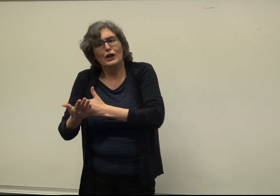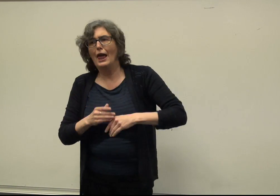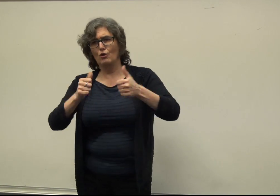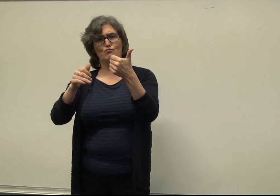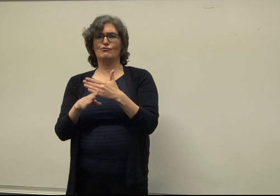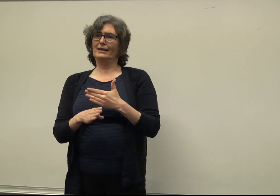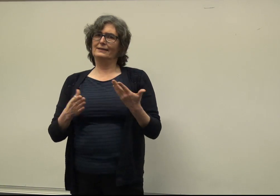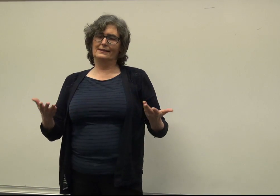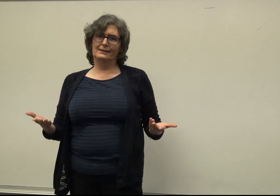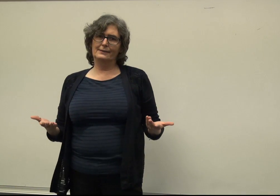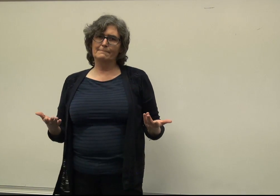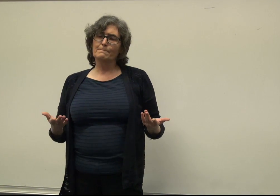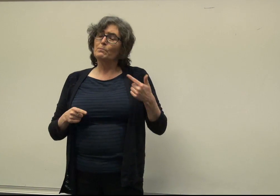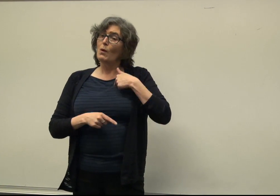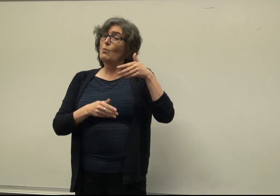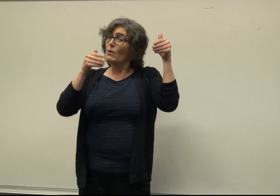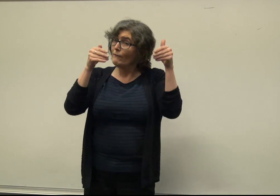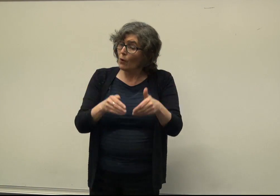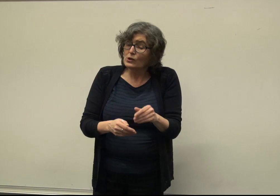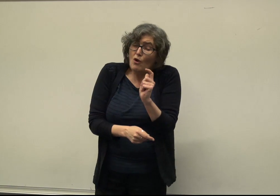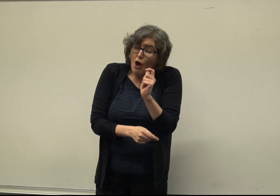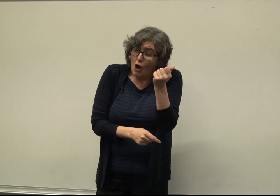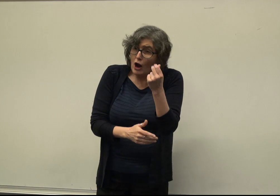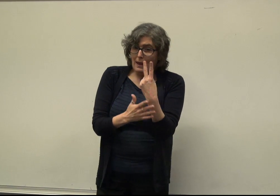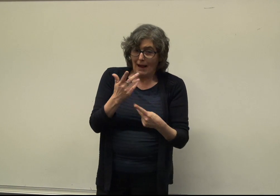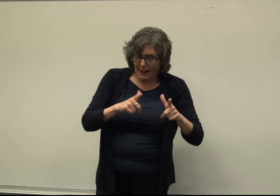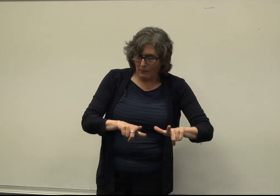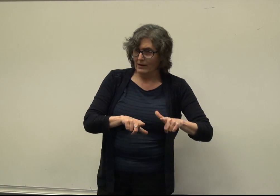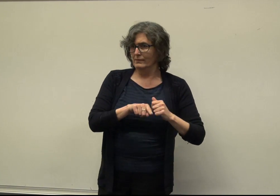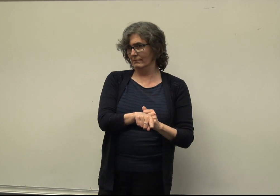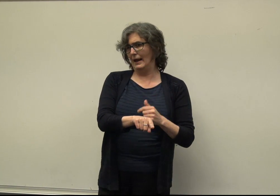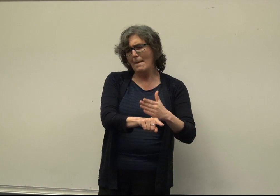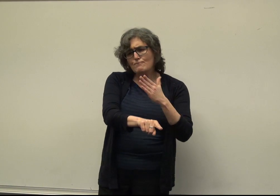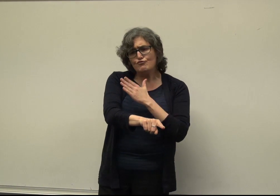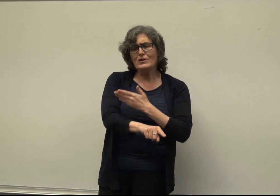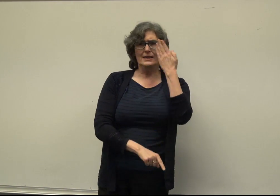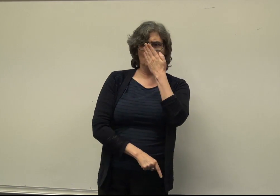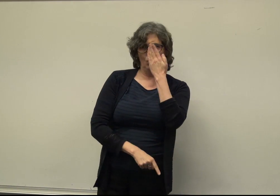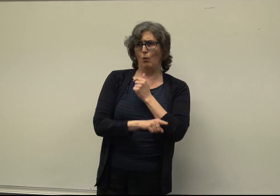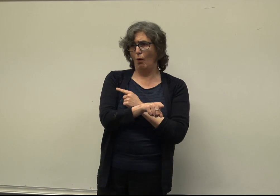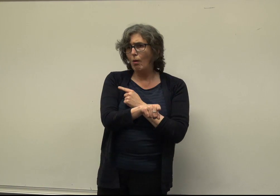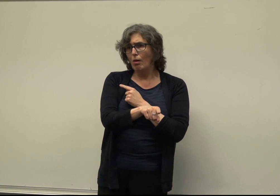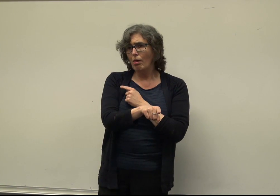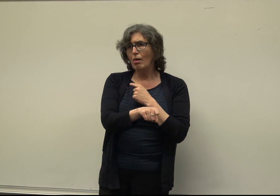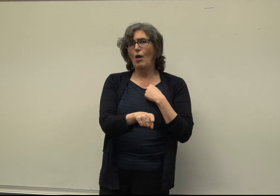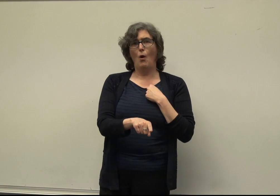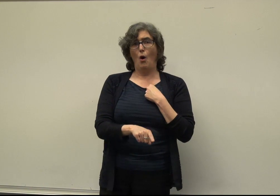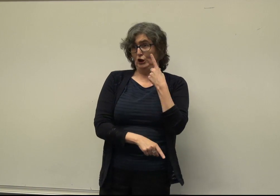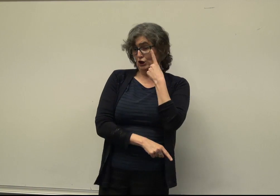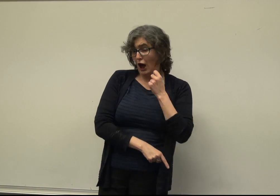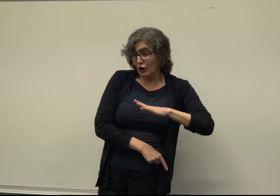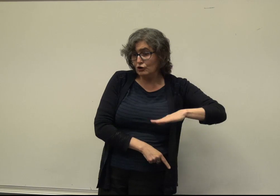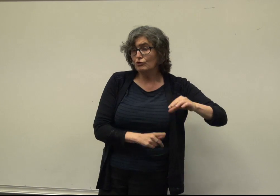bilingualism in preschool and primary school years, both typical and